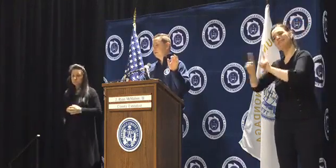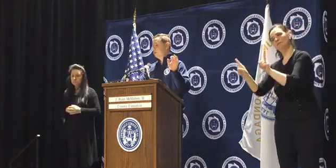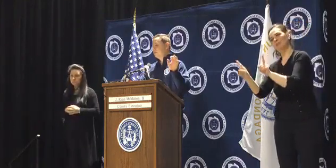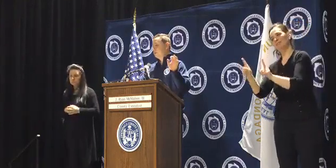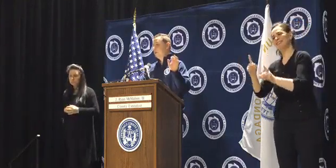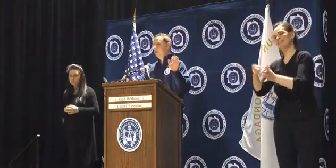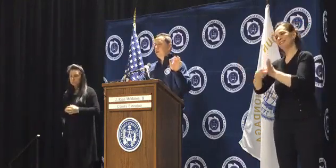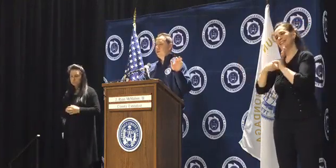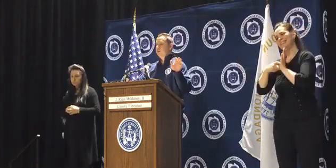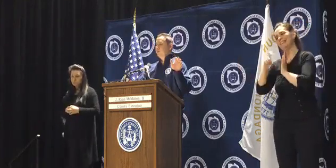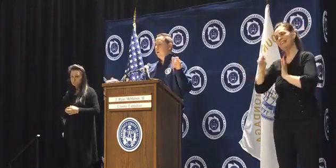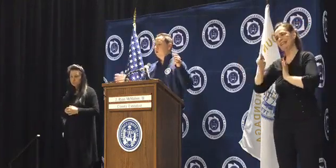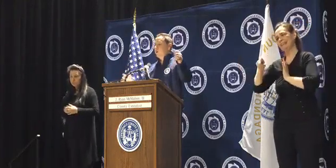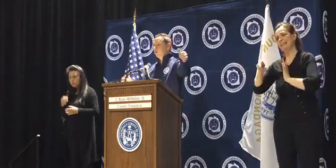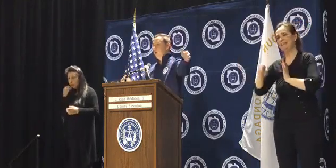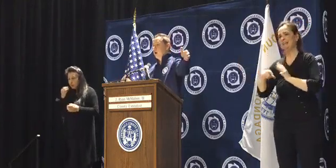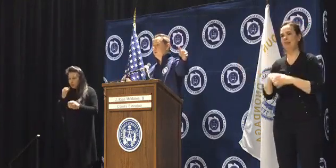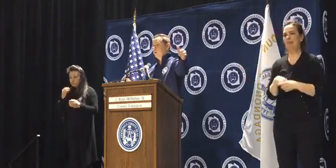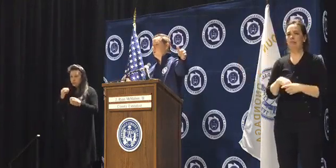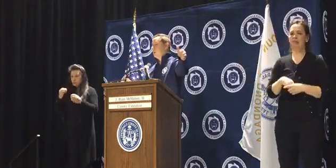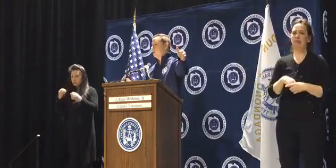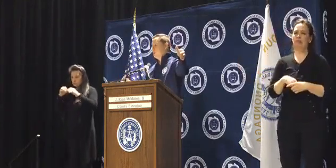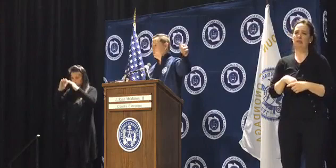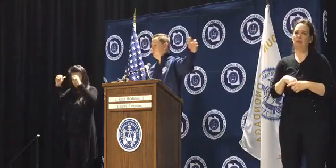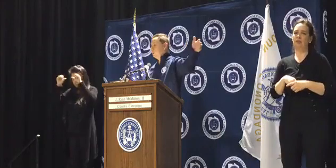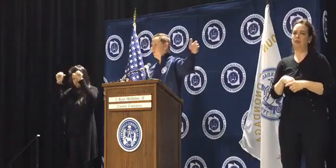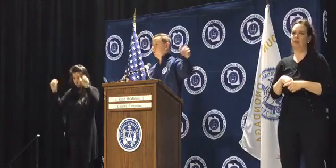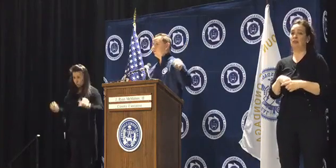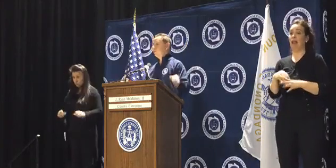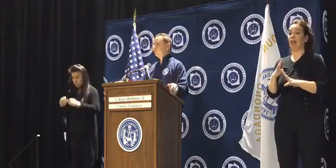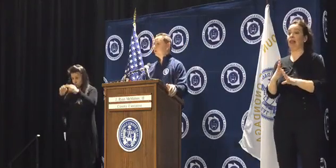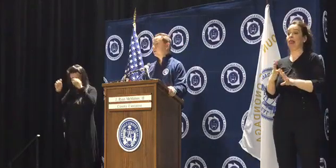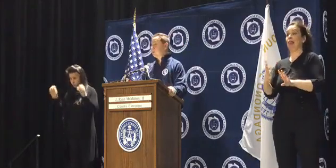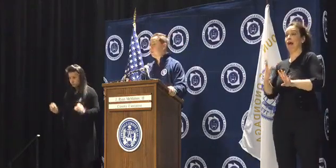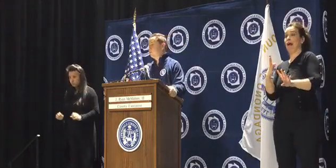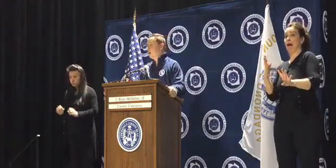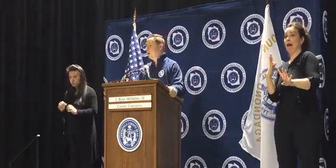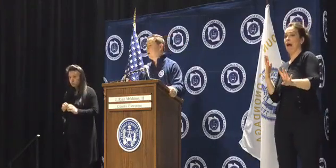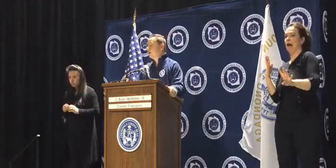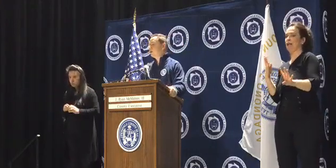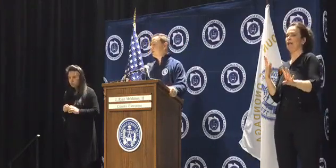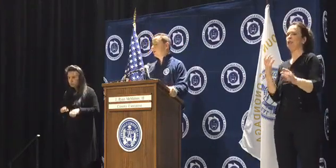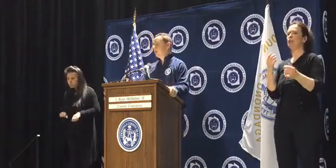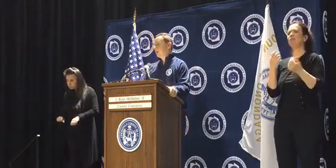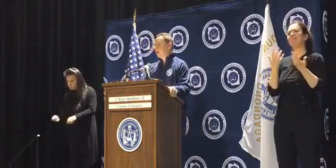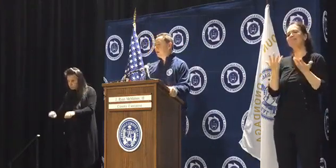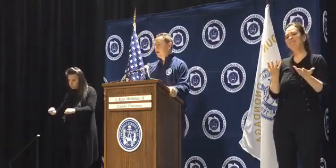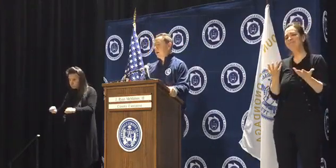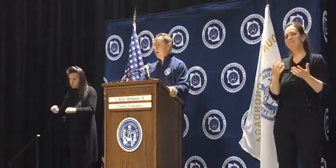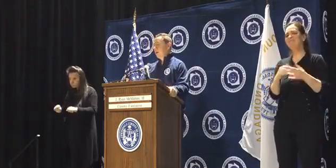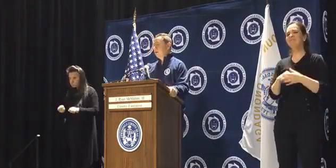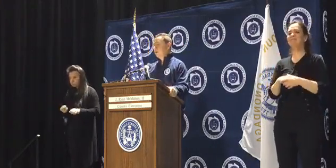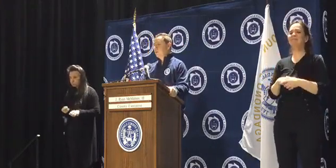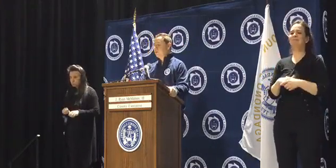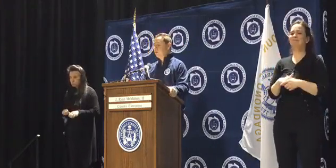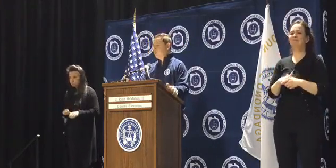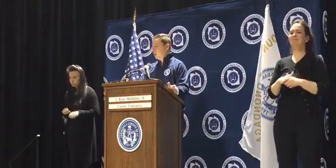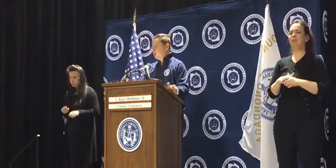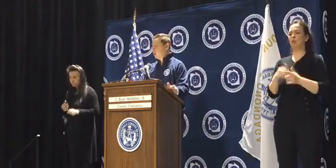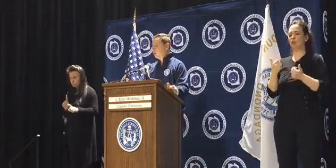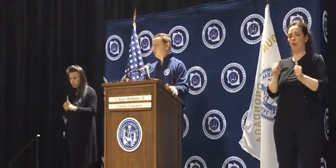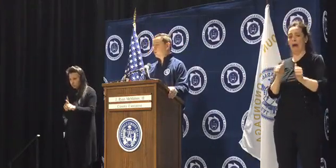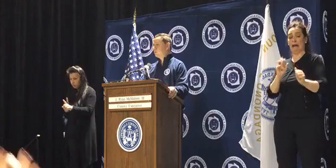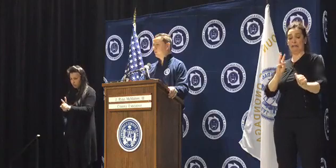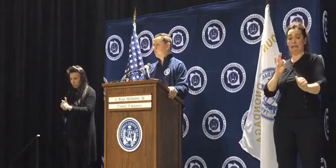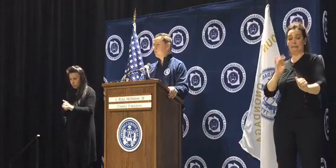in lines, usually you've got a big grocery cart in between you anyways, you get about your 6 feet, but certainly let's be